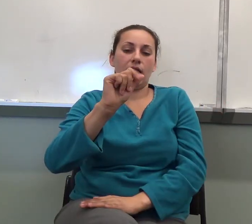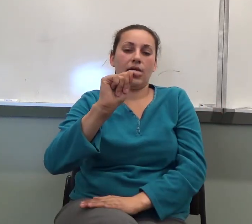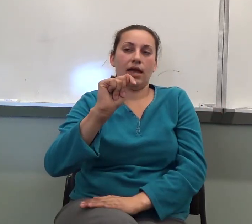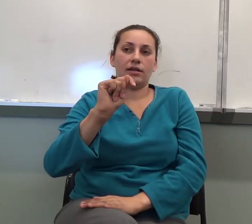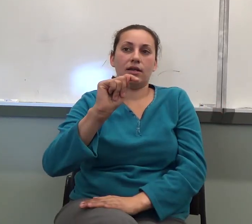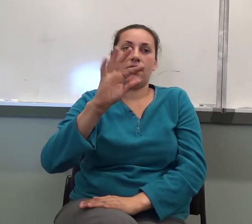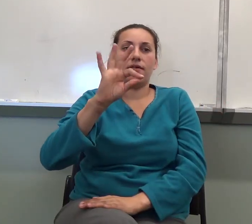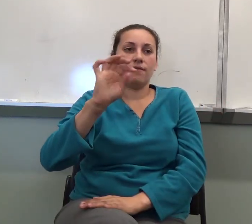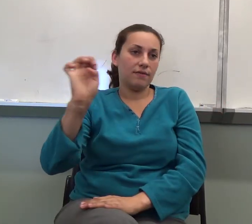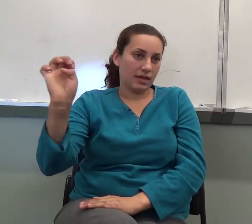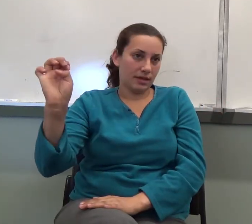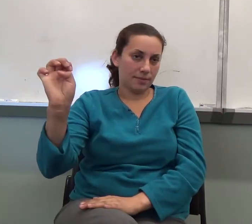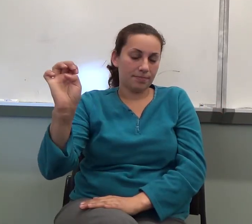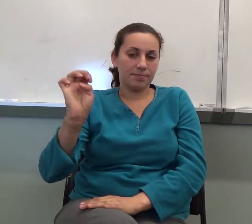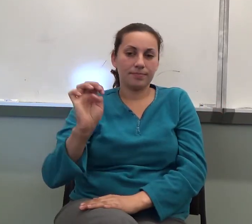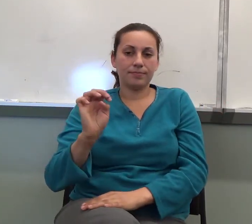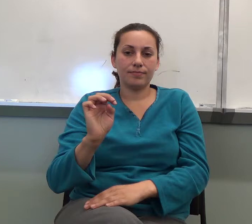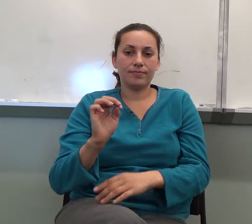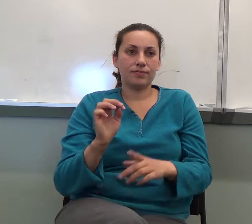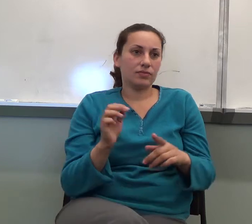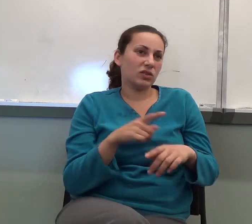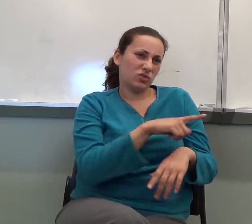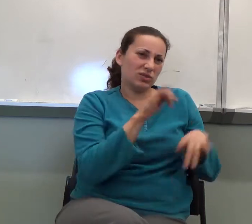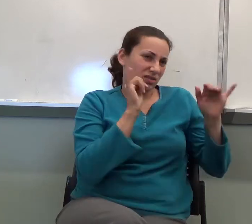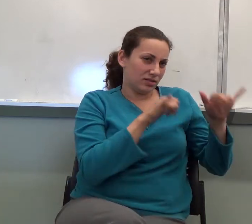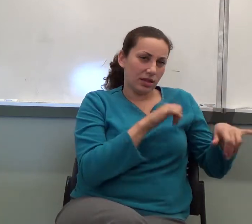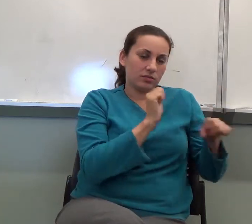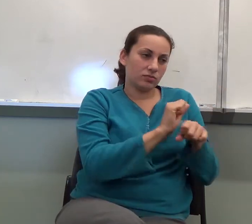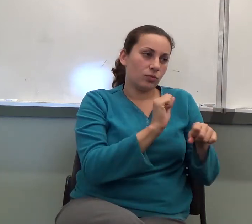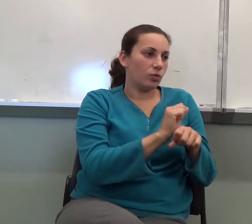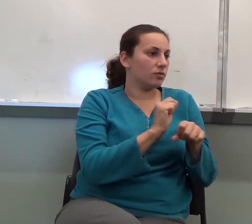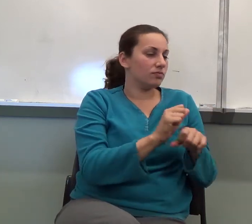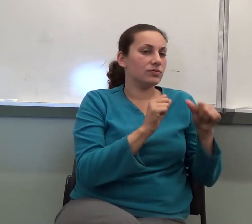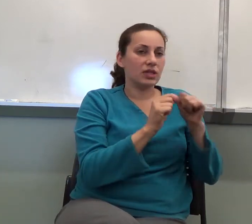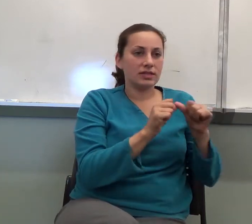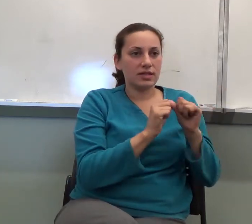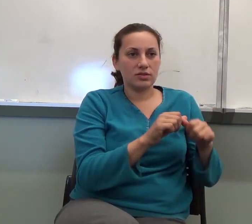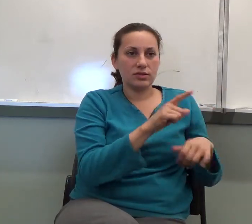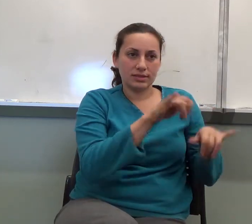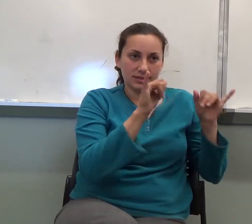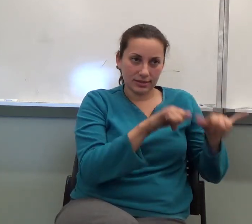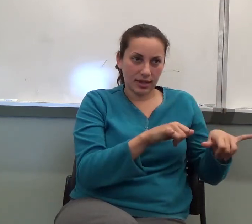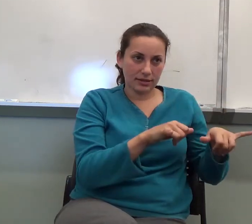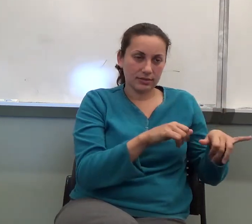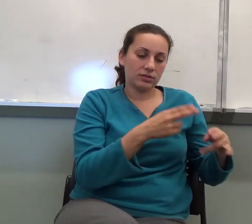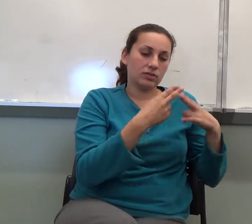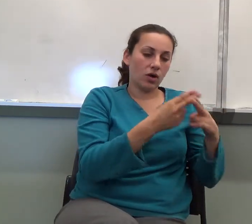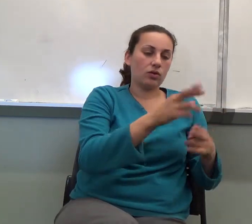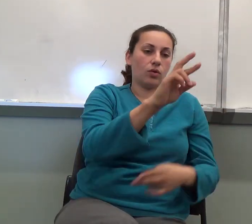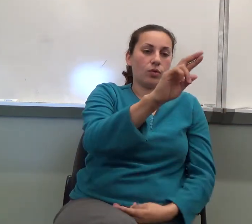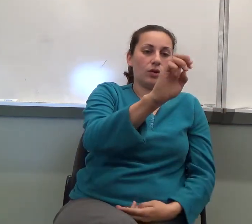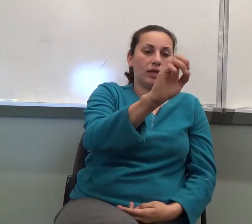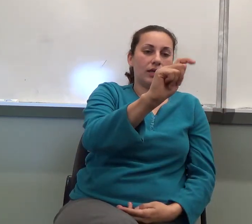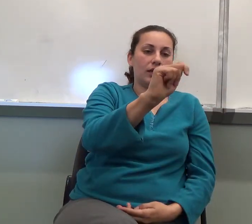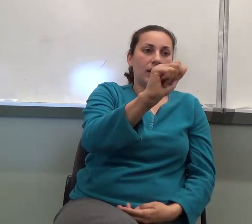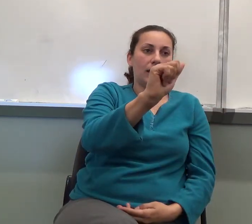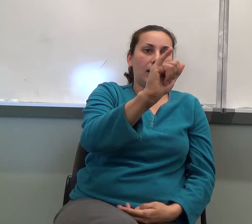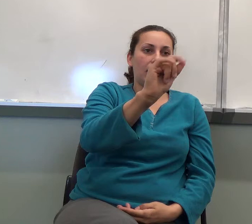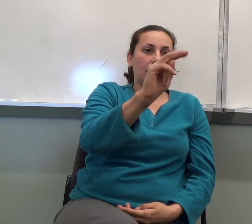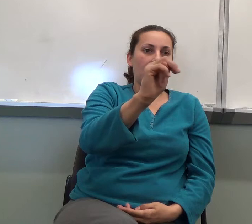just makes sure that he stays working for them, that's all. It retains him in the job. That's why they call it a retainer. All right. Well,